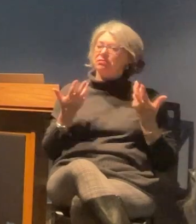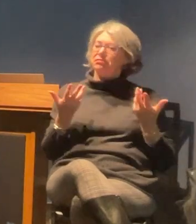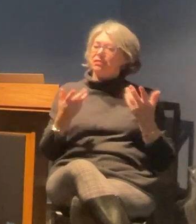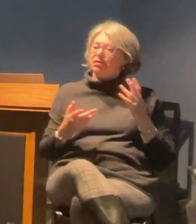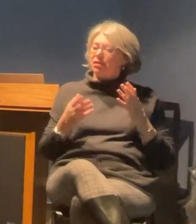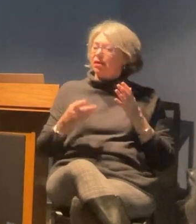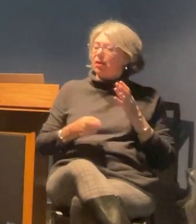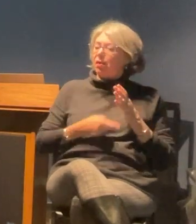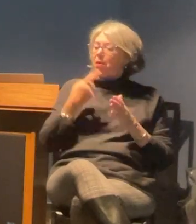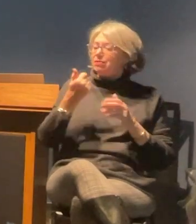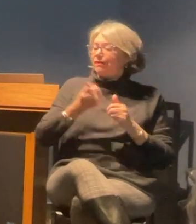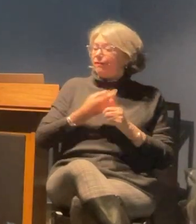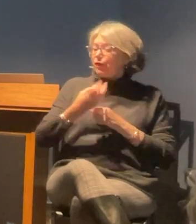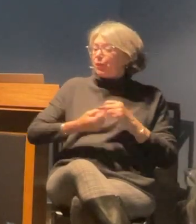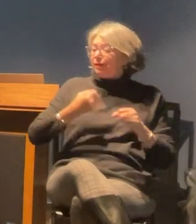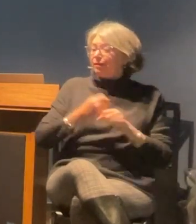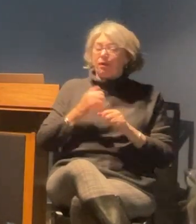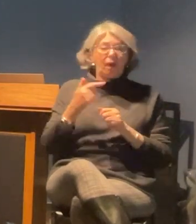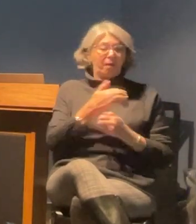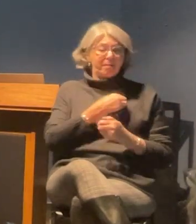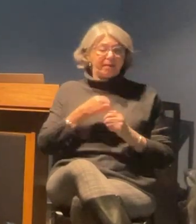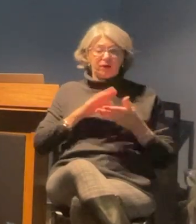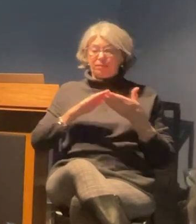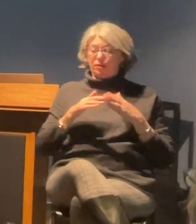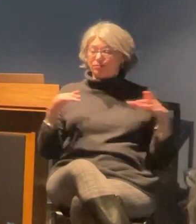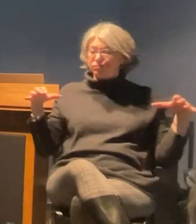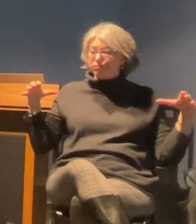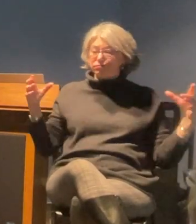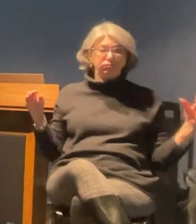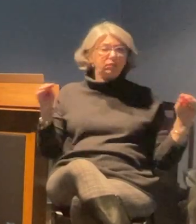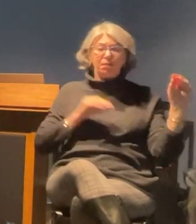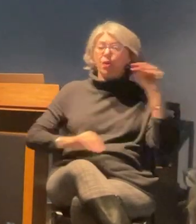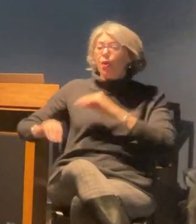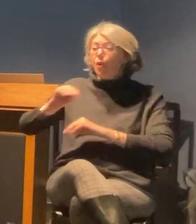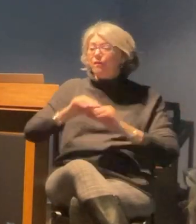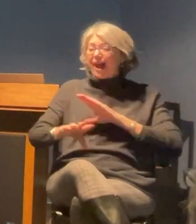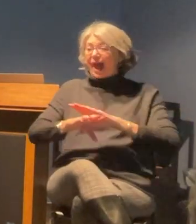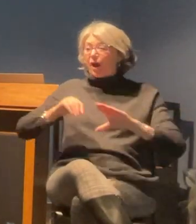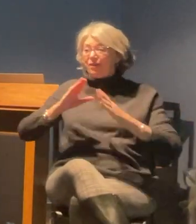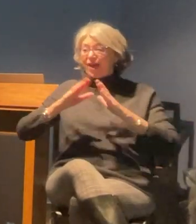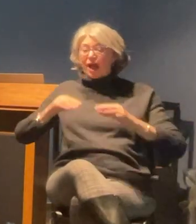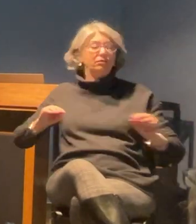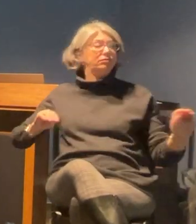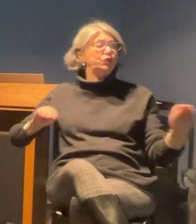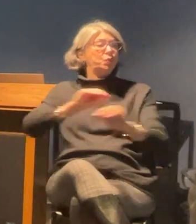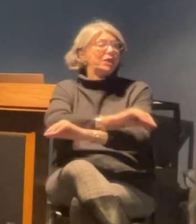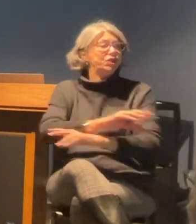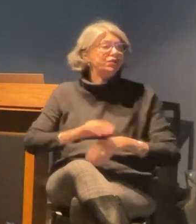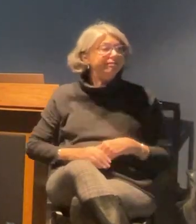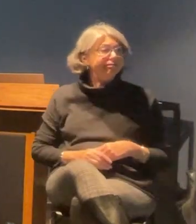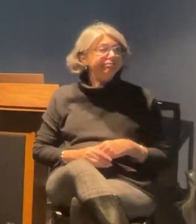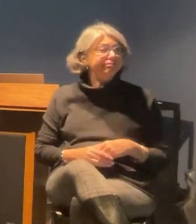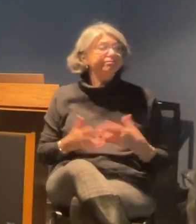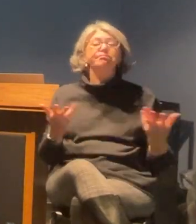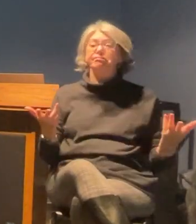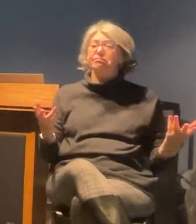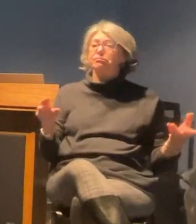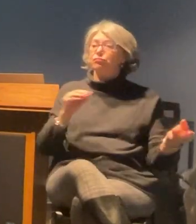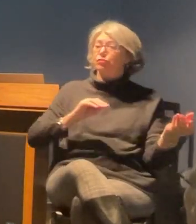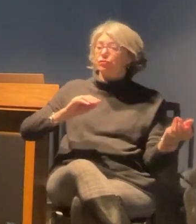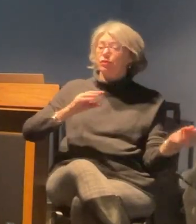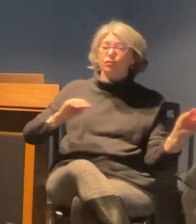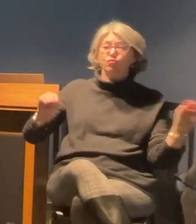few years, all the members of the community are moving out from their houses and switch, like they rotate